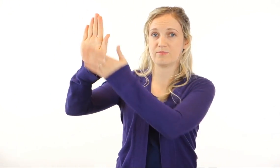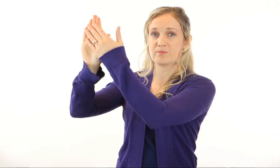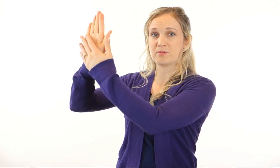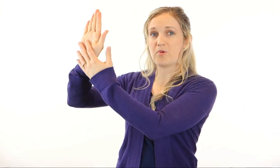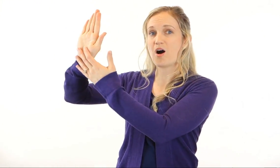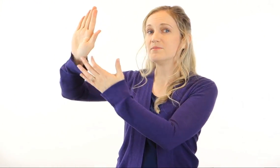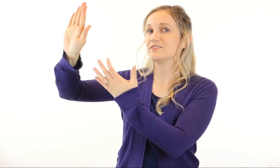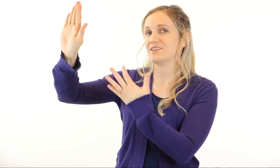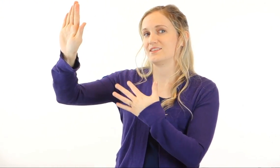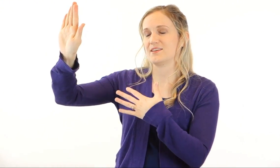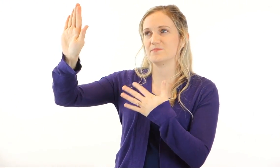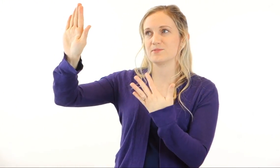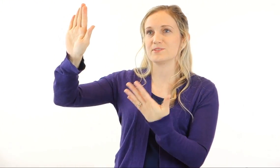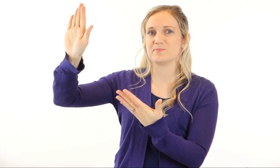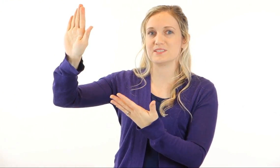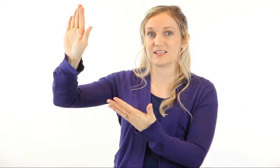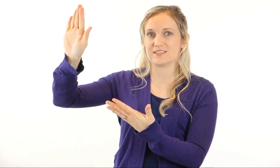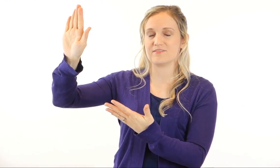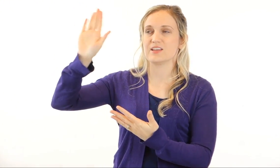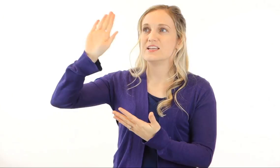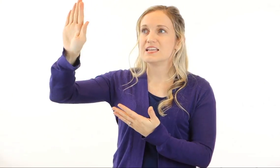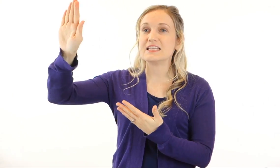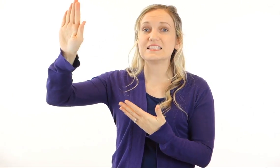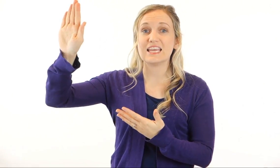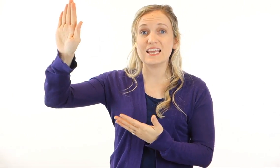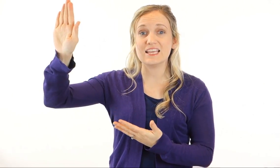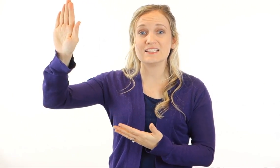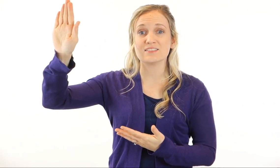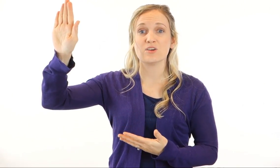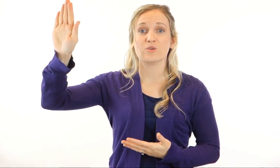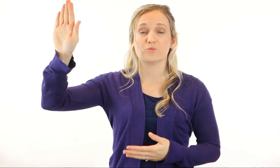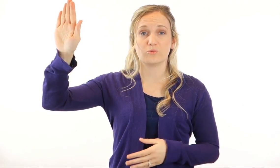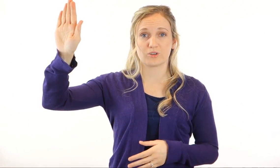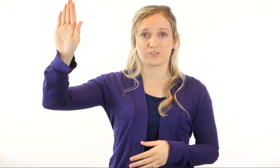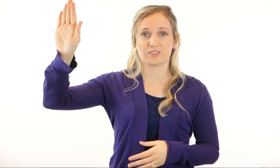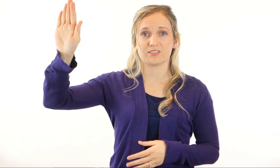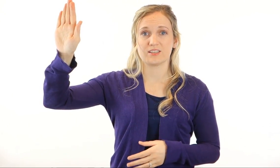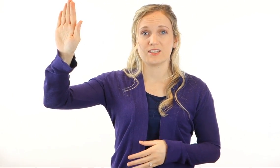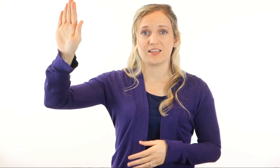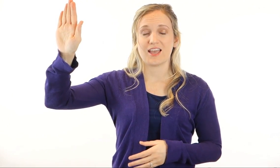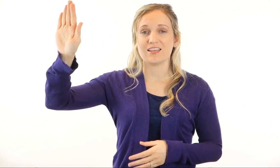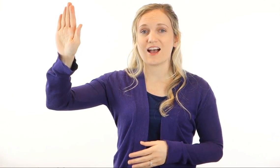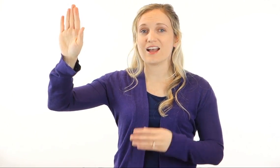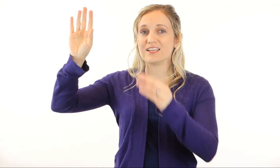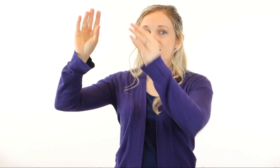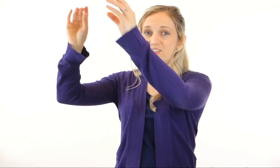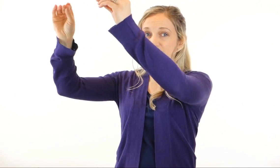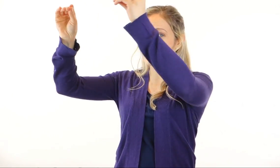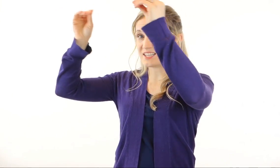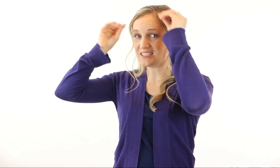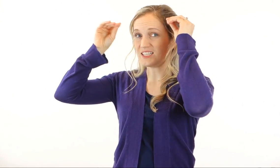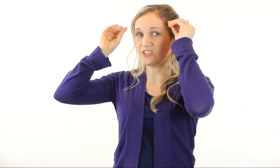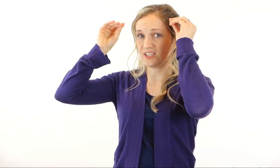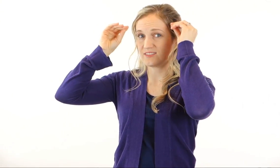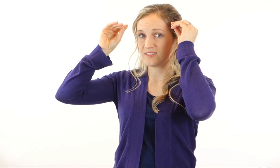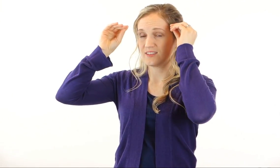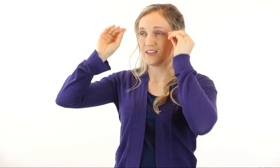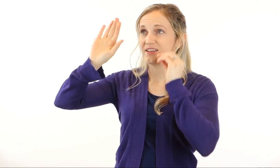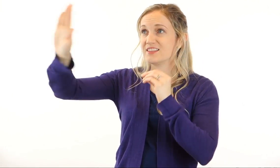remember the palm is facing him, so it's possessive. It's his words. And I do the sign teachings.